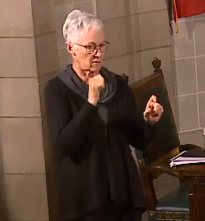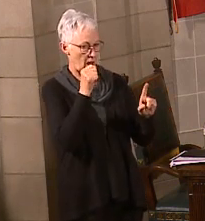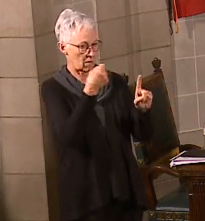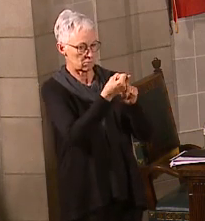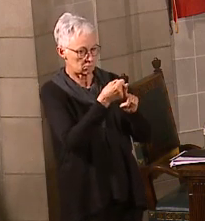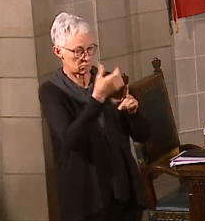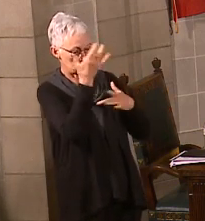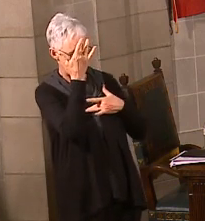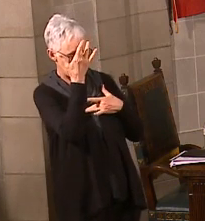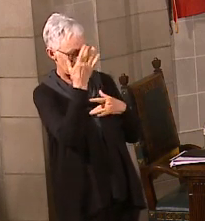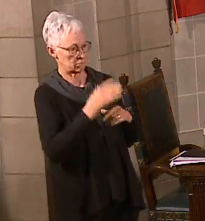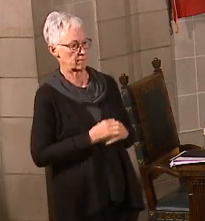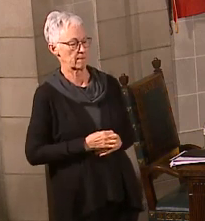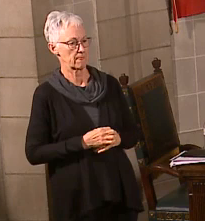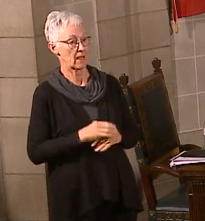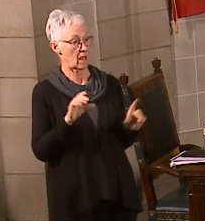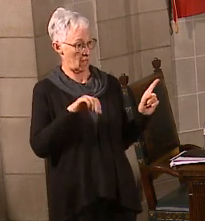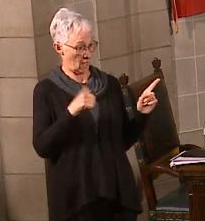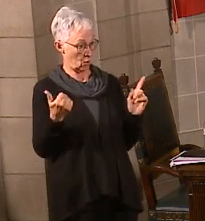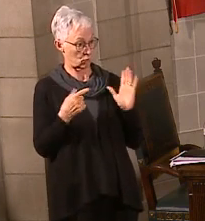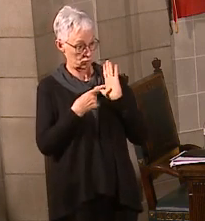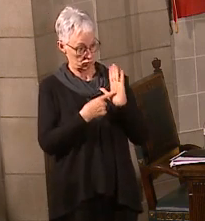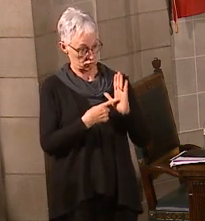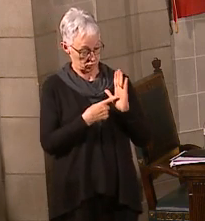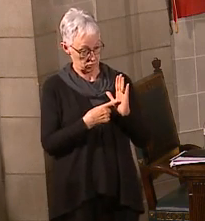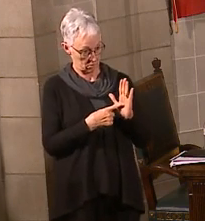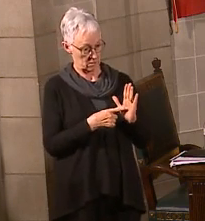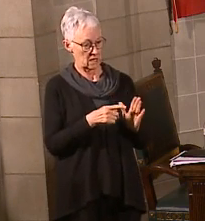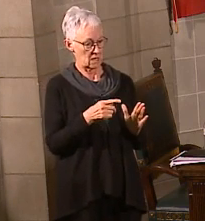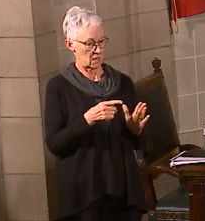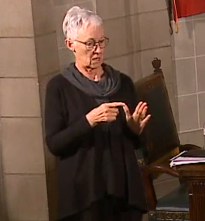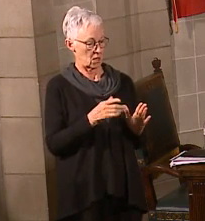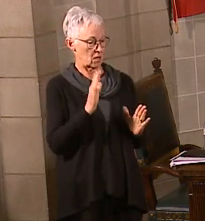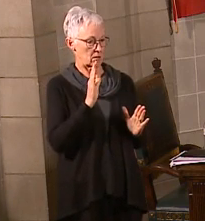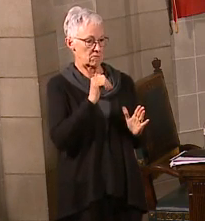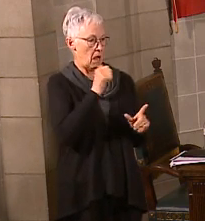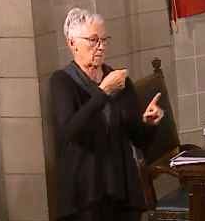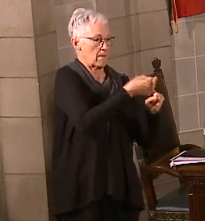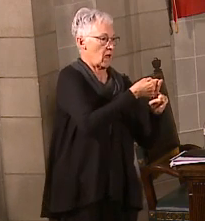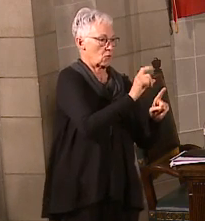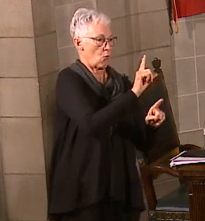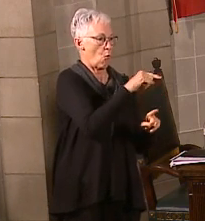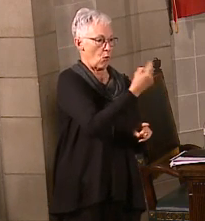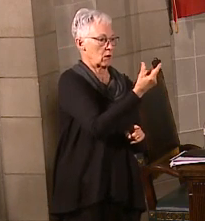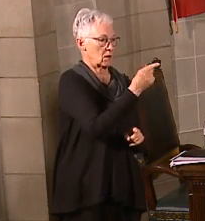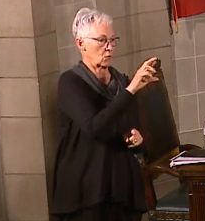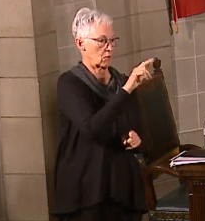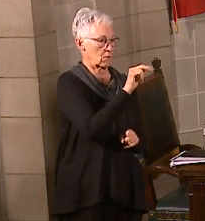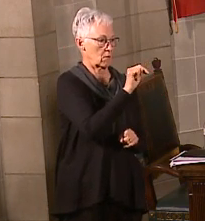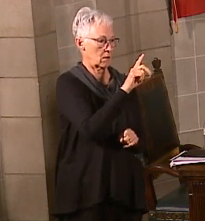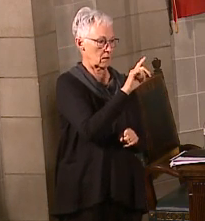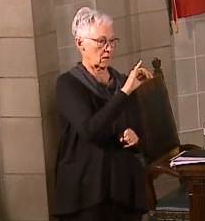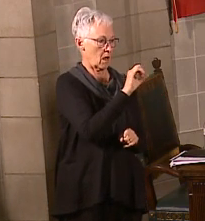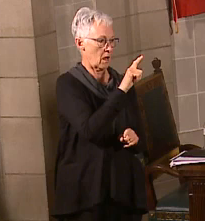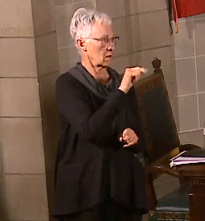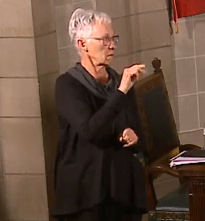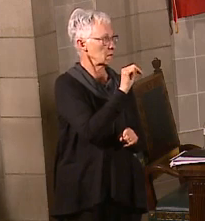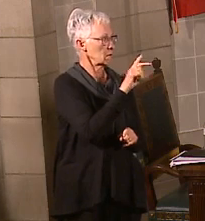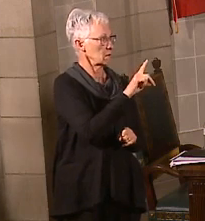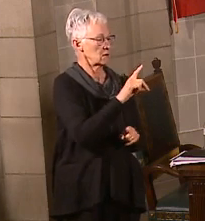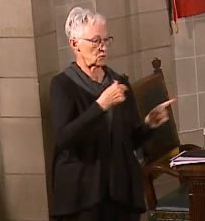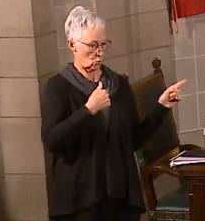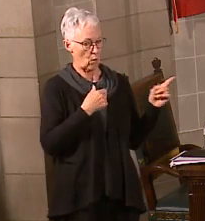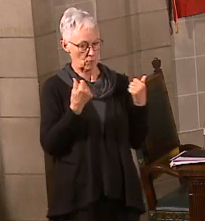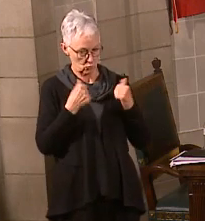not impact directly Grand Island, not just Grand Island, but is just what I just mentioned about trying to pull together all the food